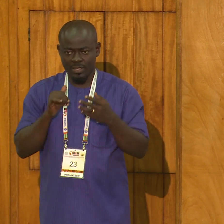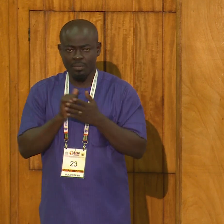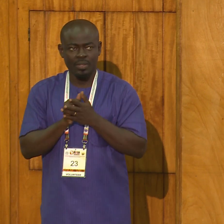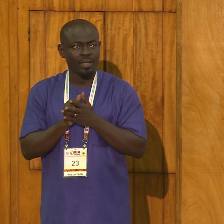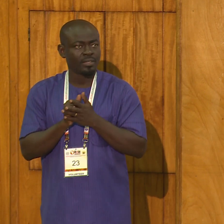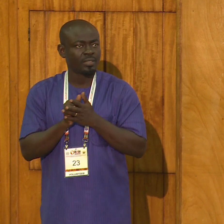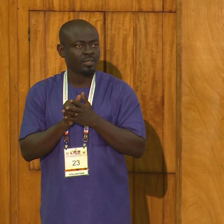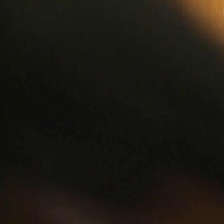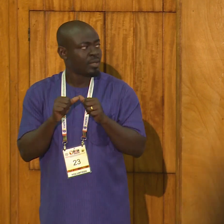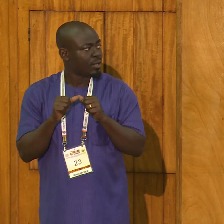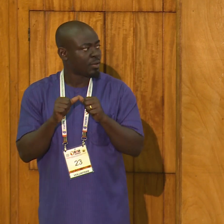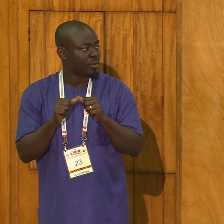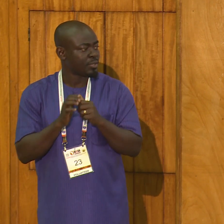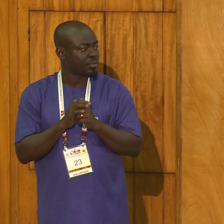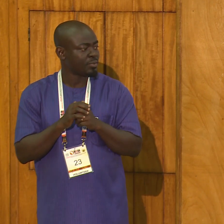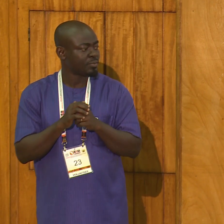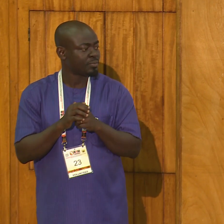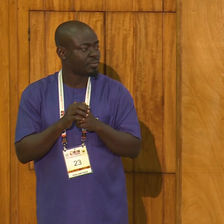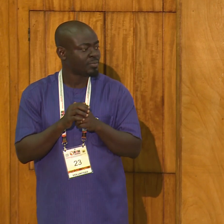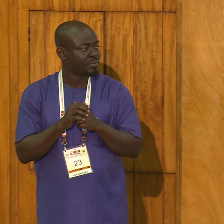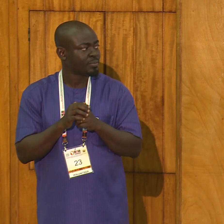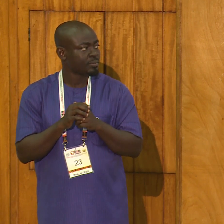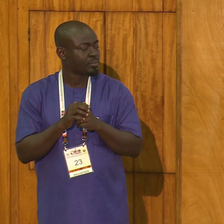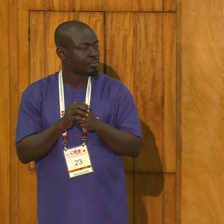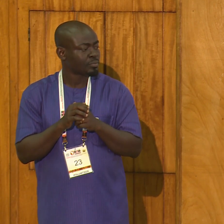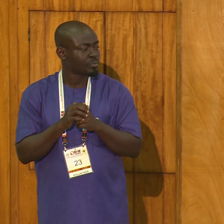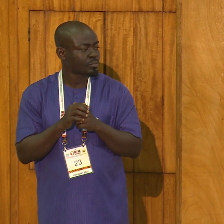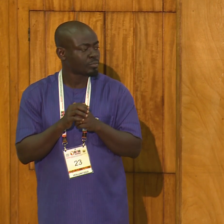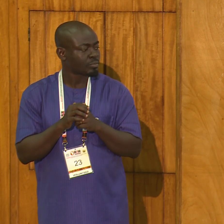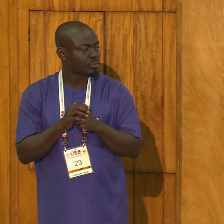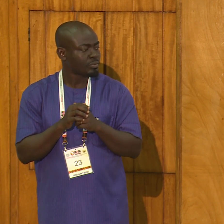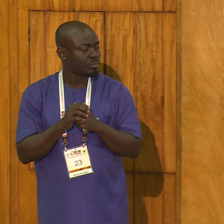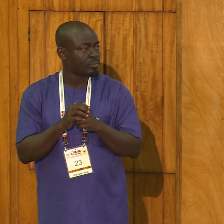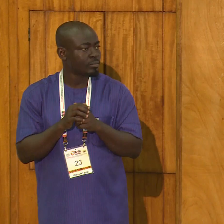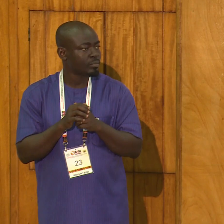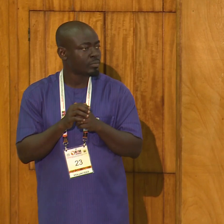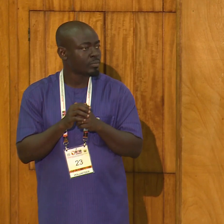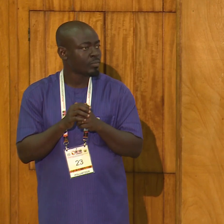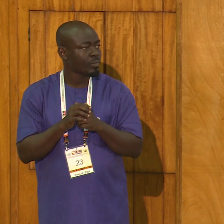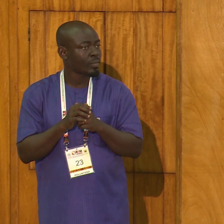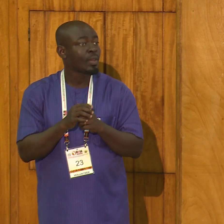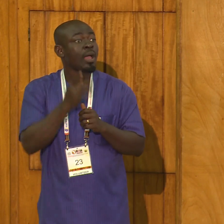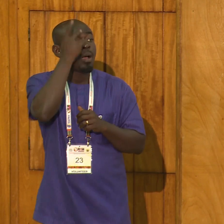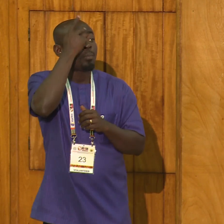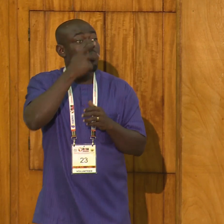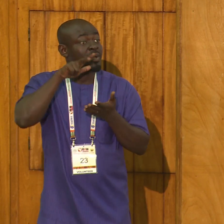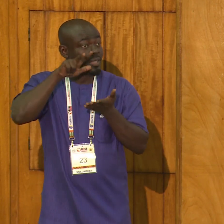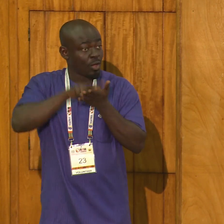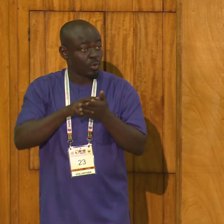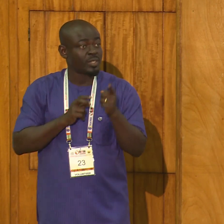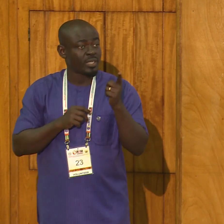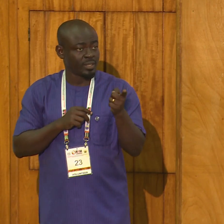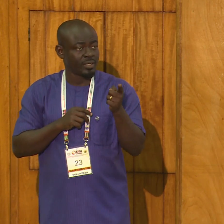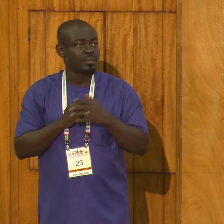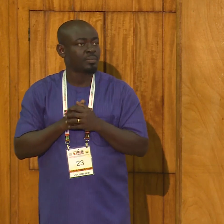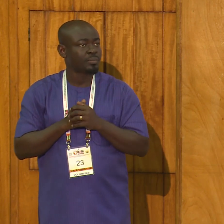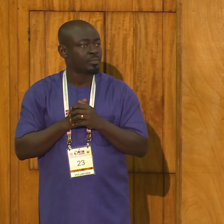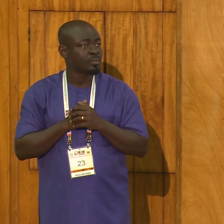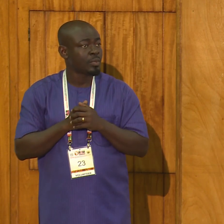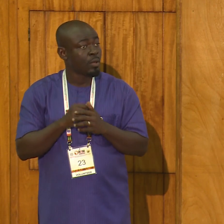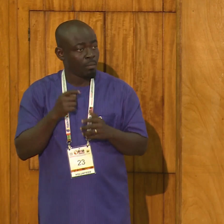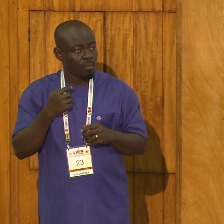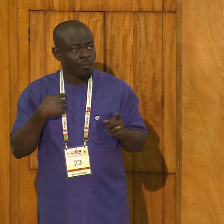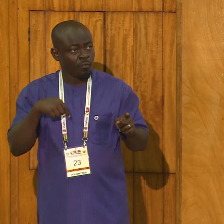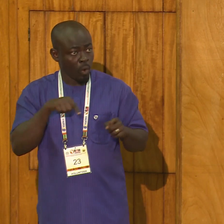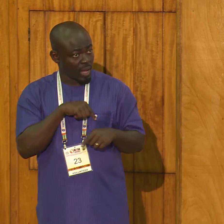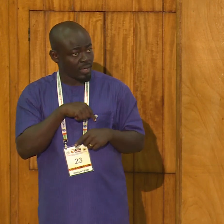National AIDS Council is here also hearing about that. Then the parental consent. For